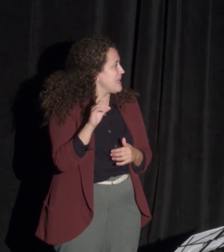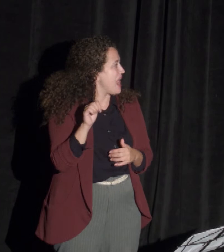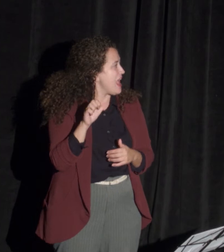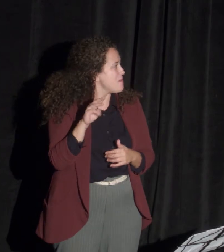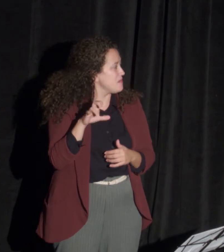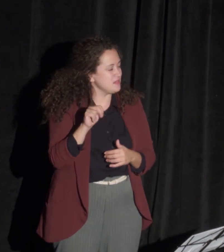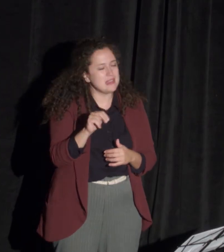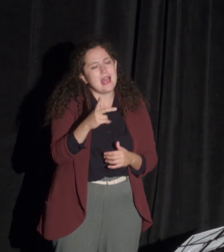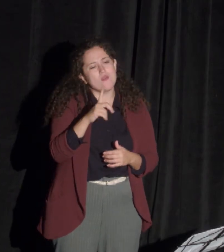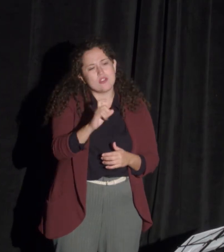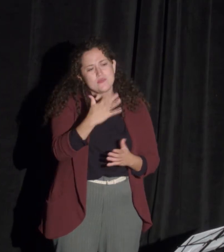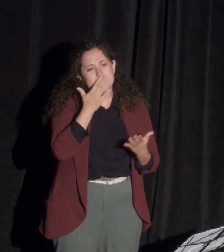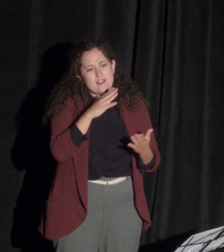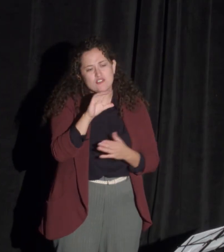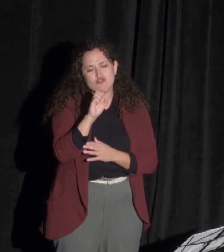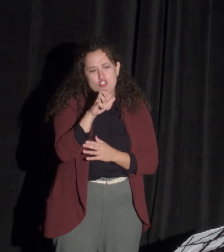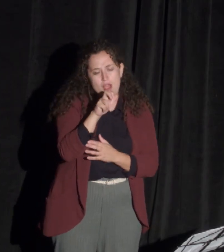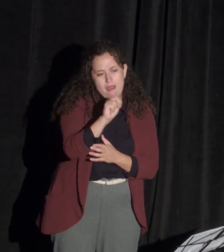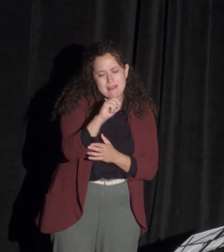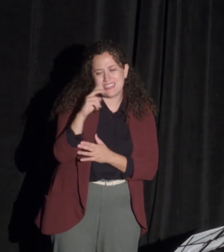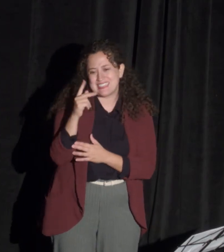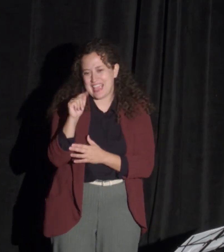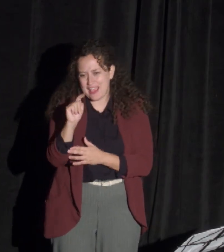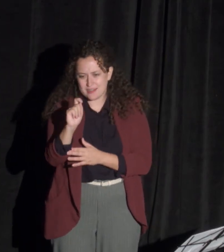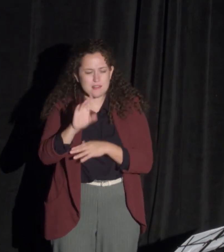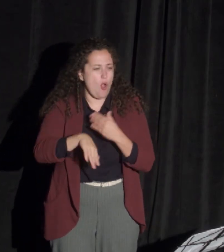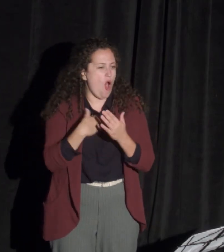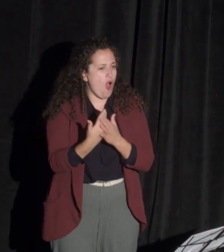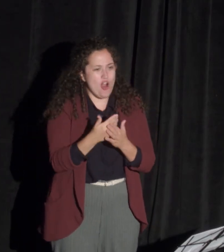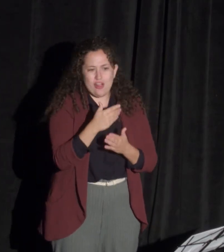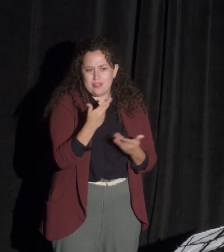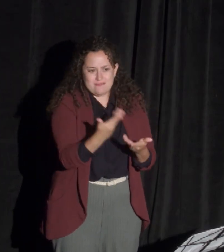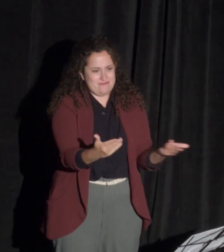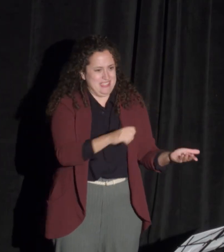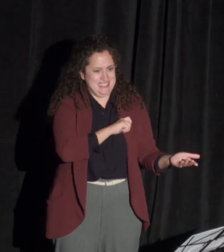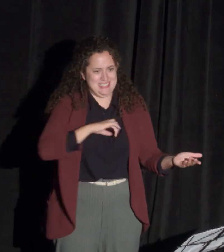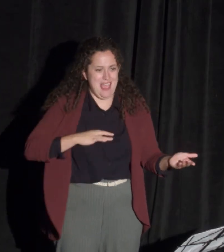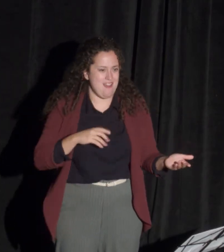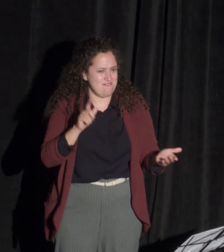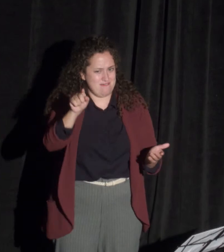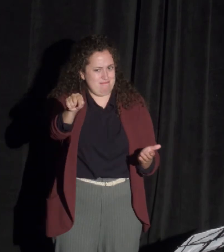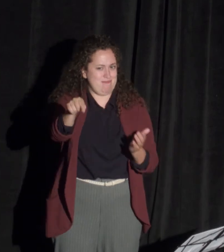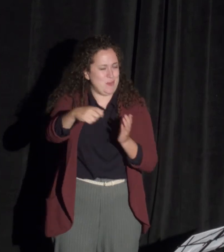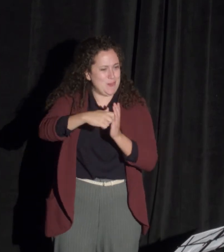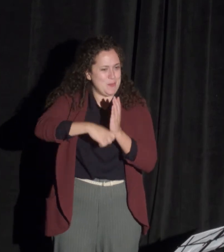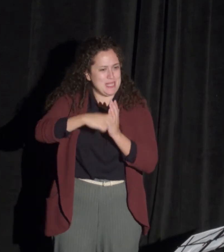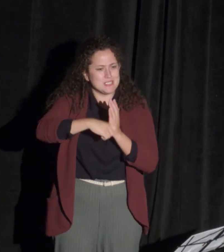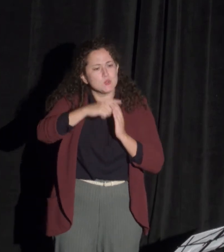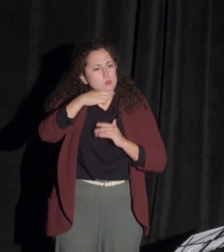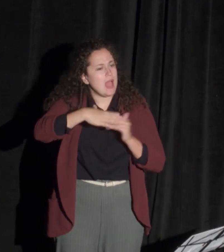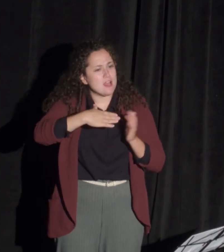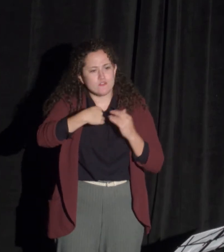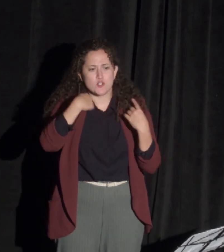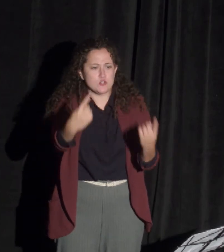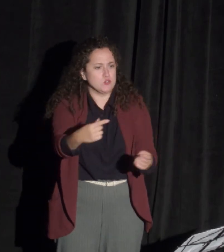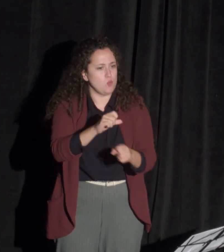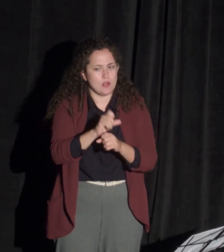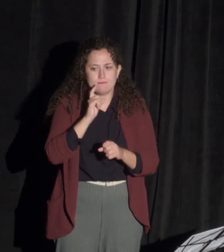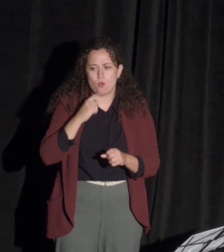World, all the staff at the magazine, who've ever worked for us. Our friends at Storycom, who help